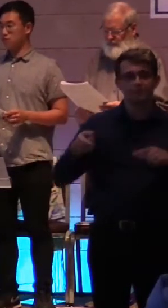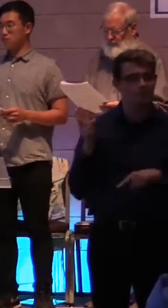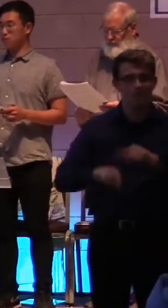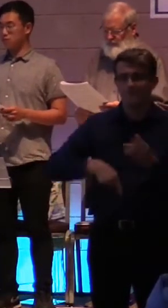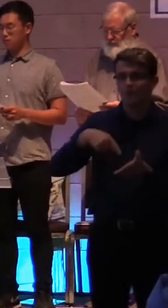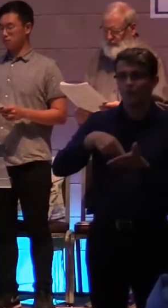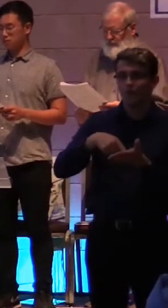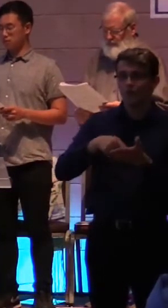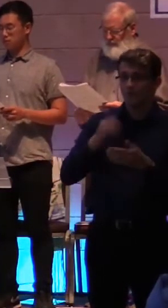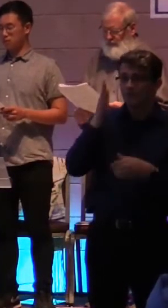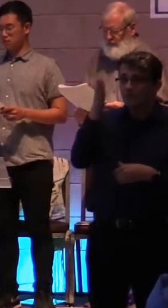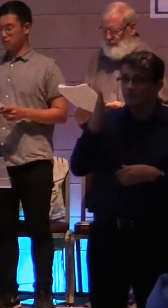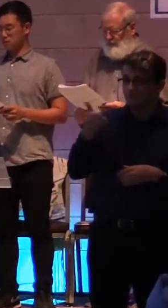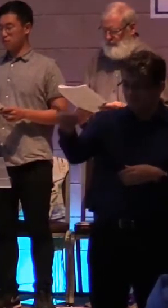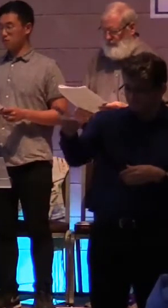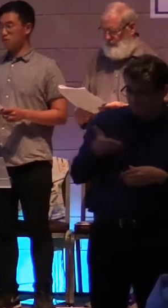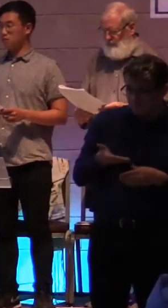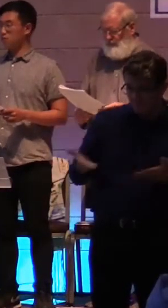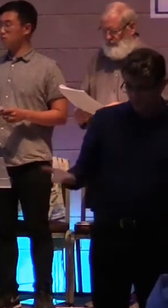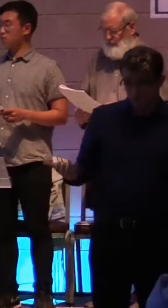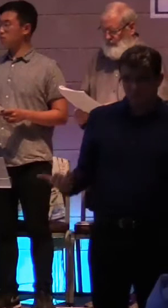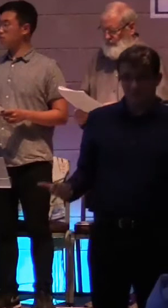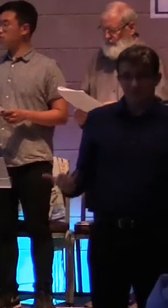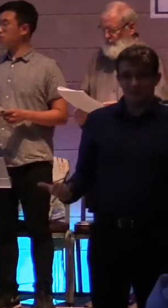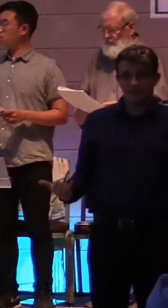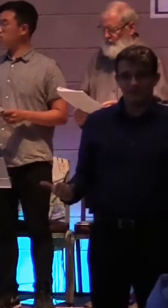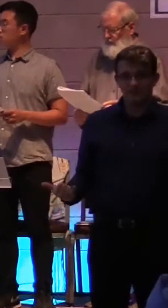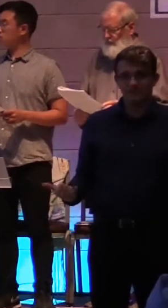started yesterday, and we're already late.